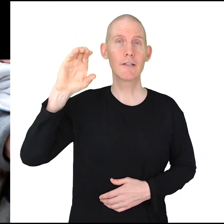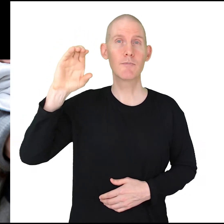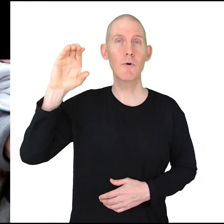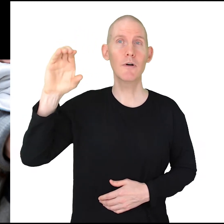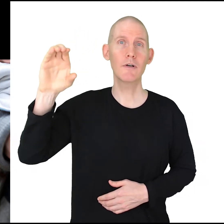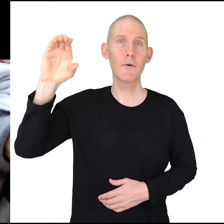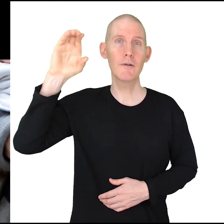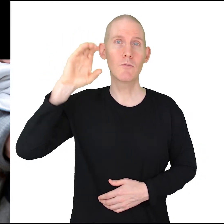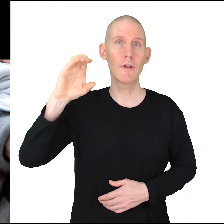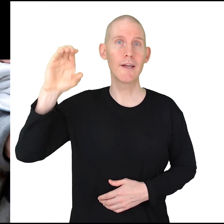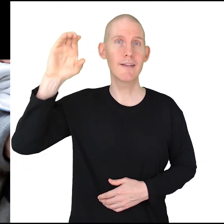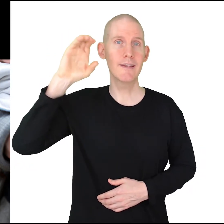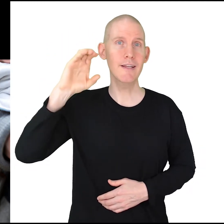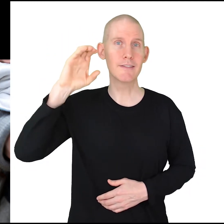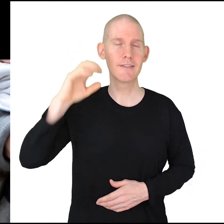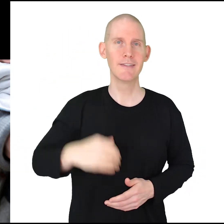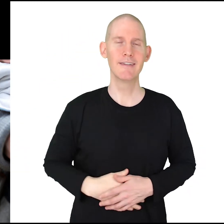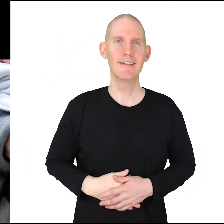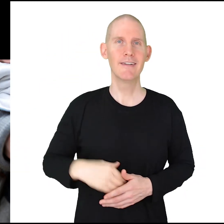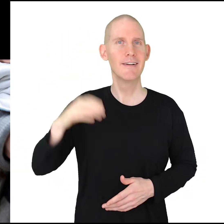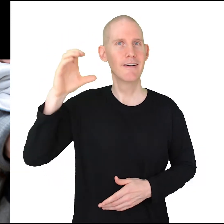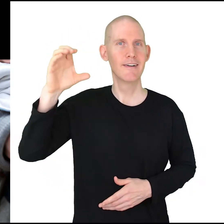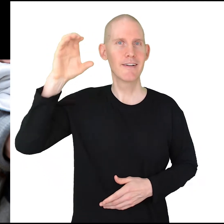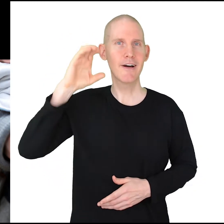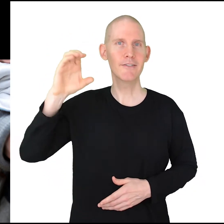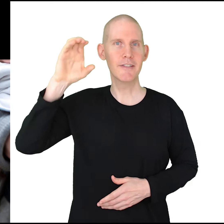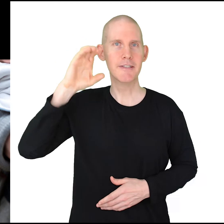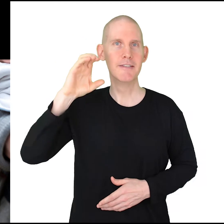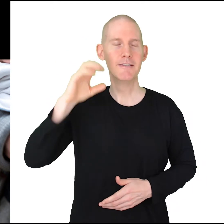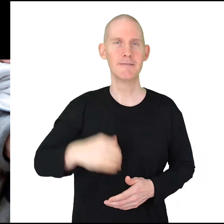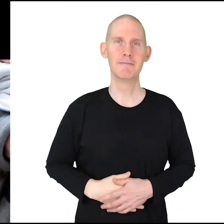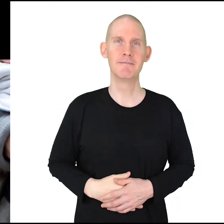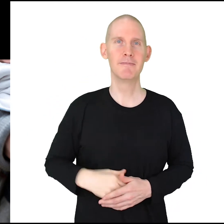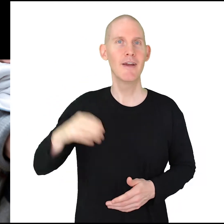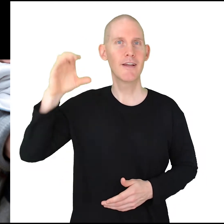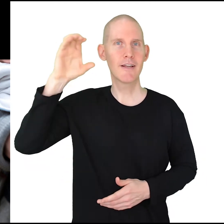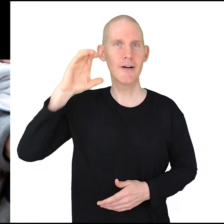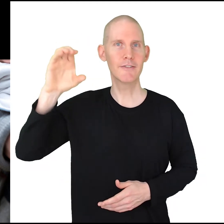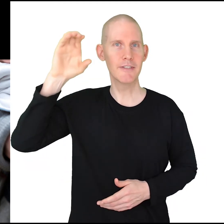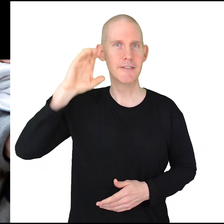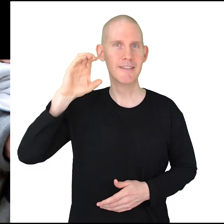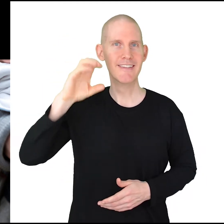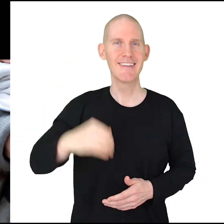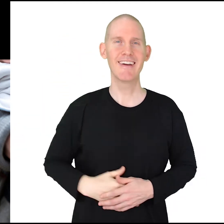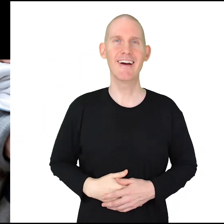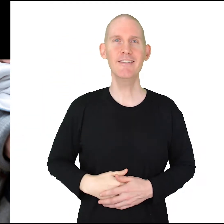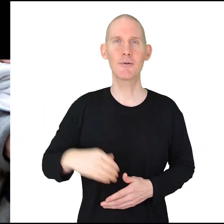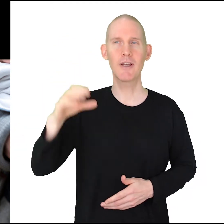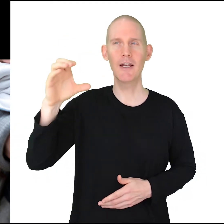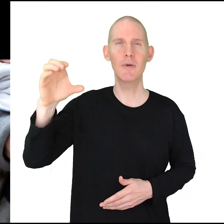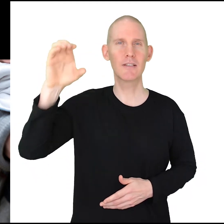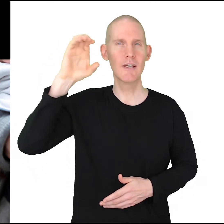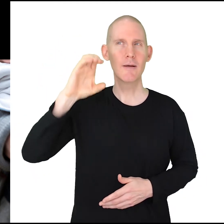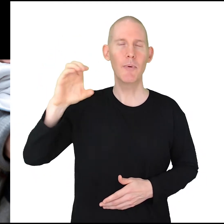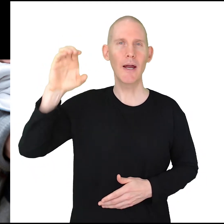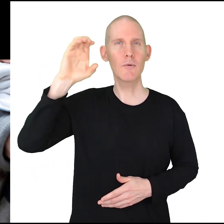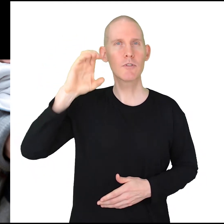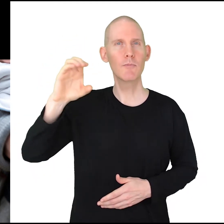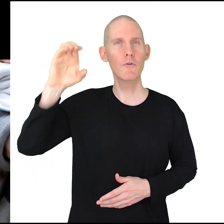more going like this. Cousin, cousin. So it kind of makes backwards